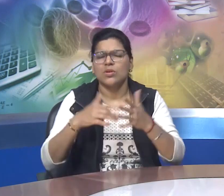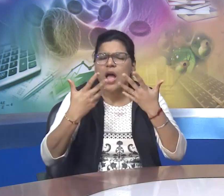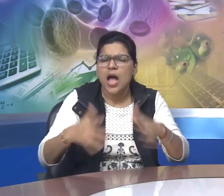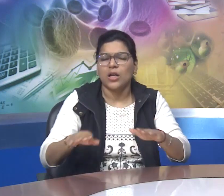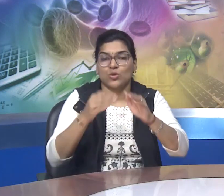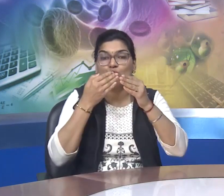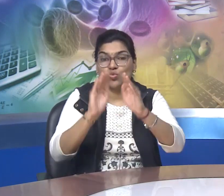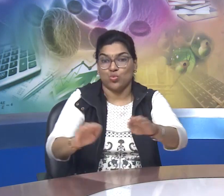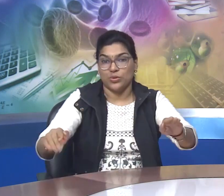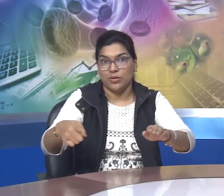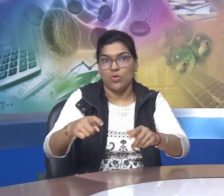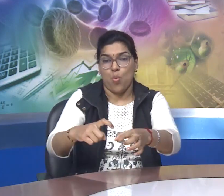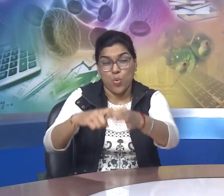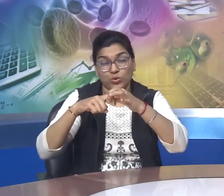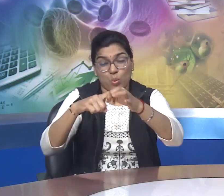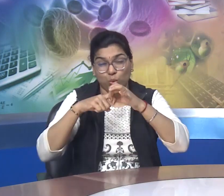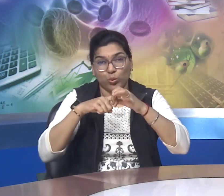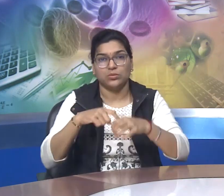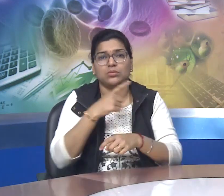always answer the